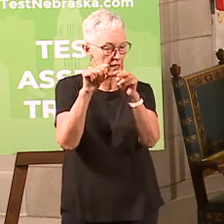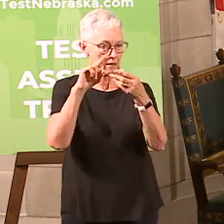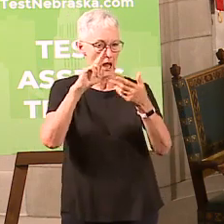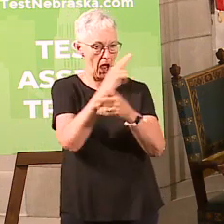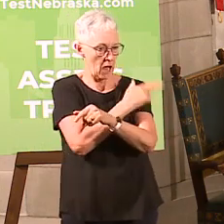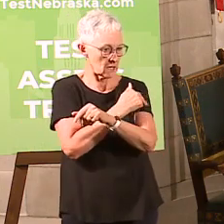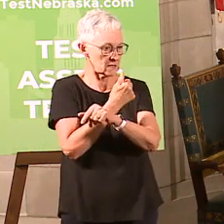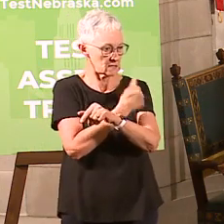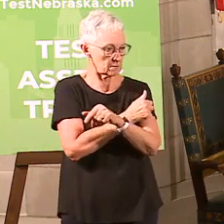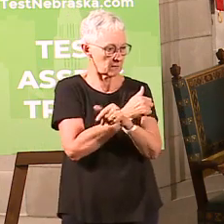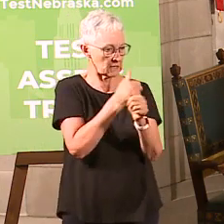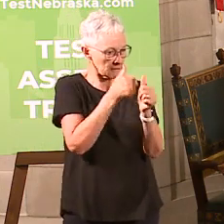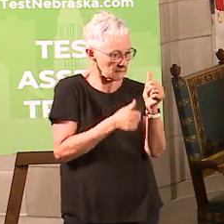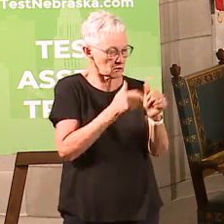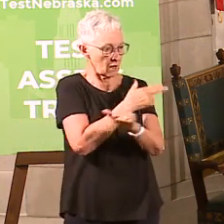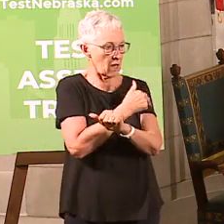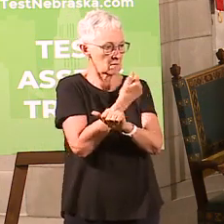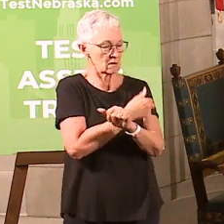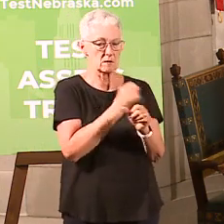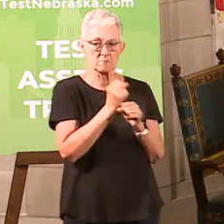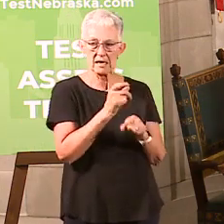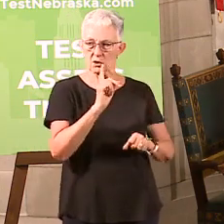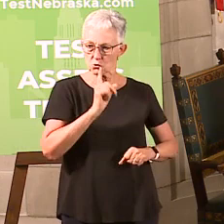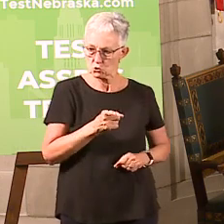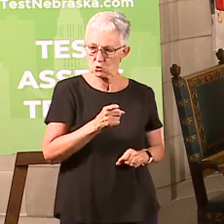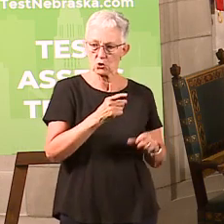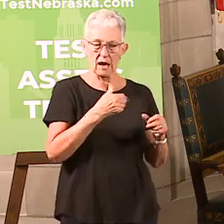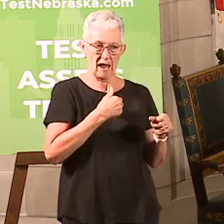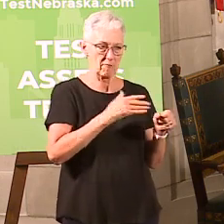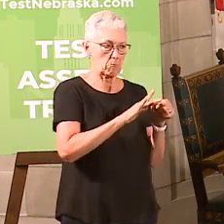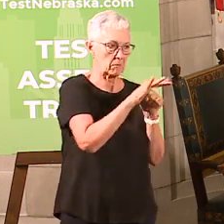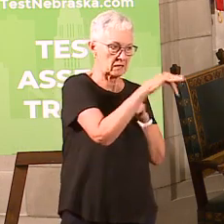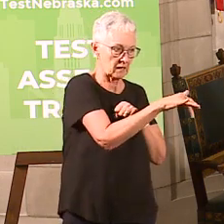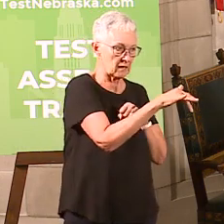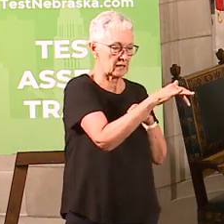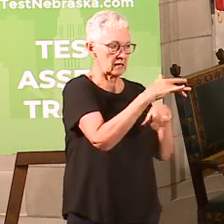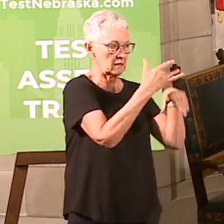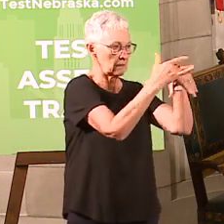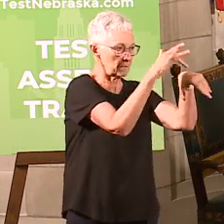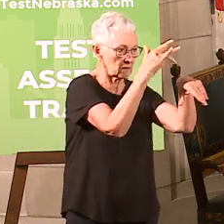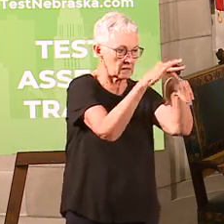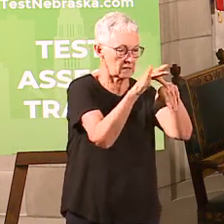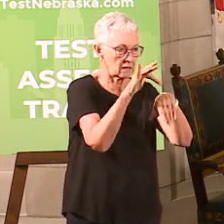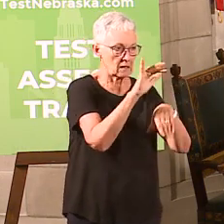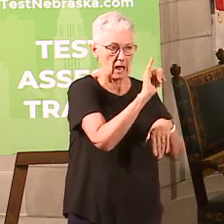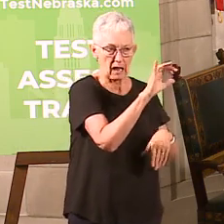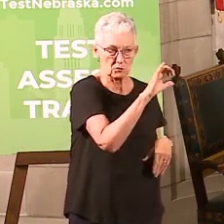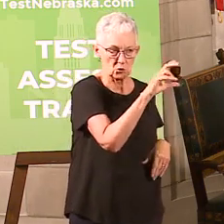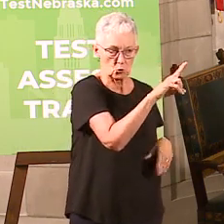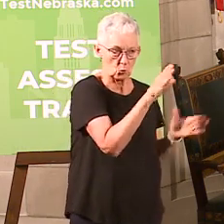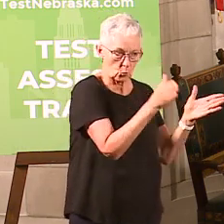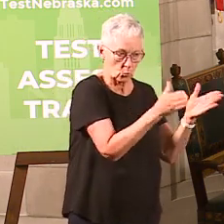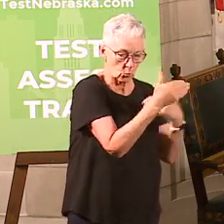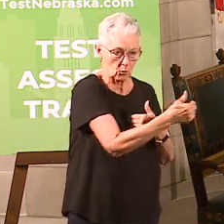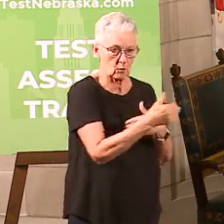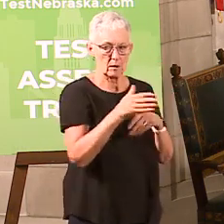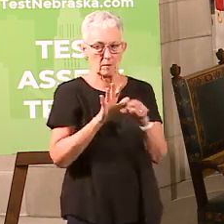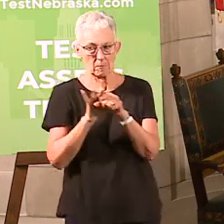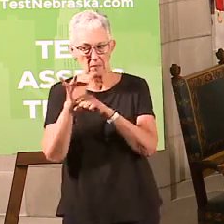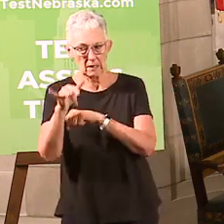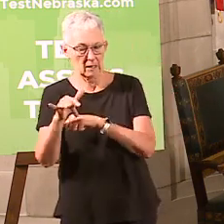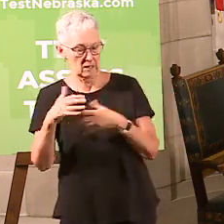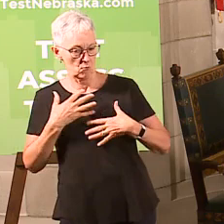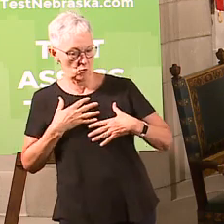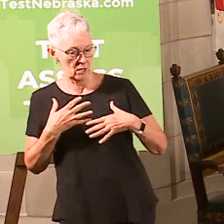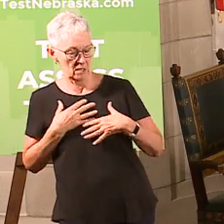hospital capacity. And as I gave you the numbers earlier, with 41% of hospital and ICU beds and 77% of ventilators available, we have robust hospital